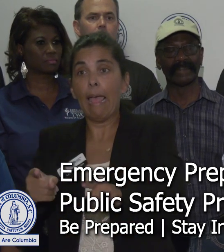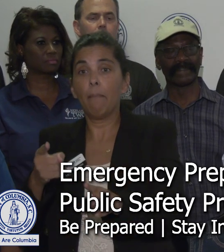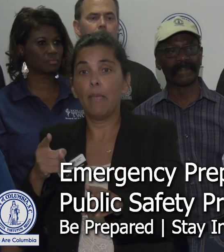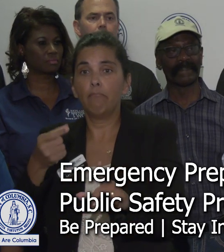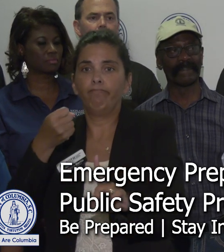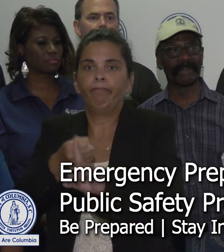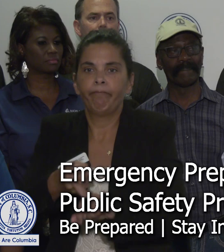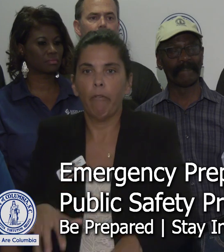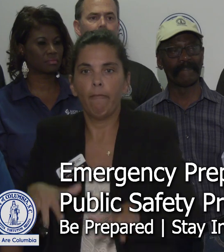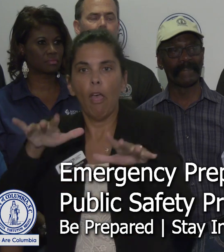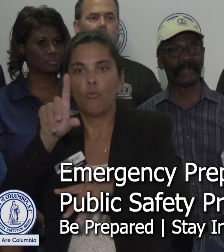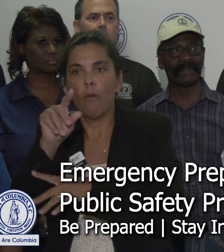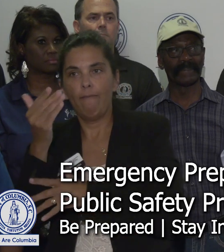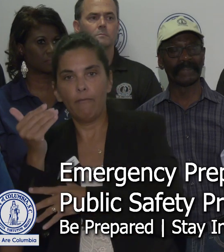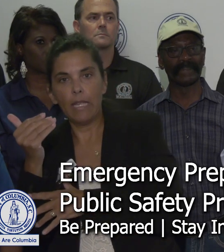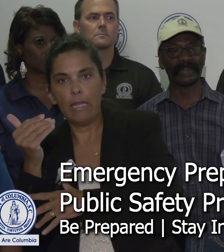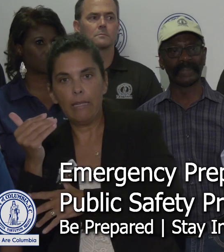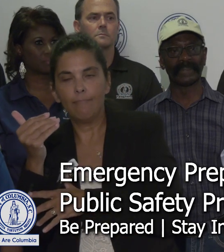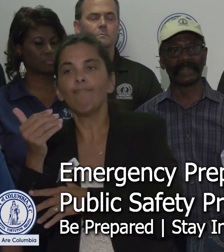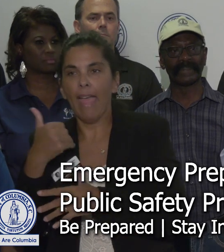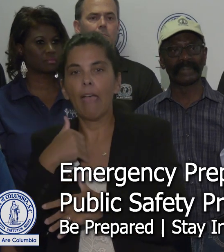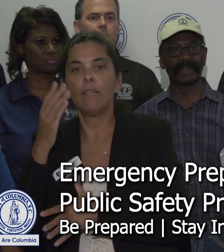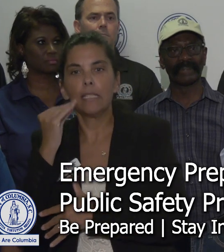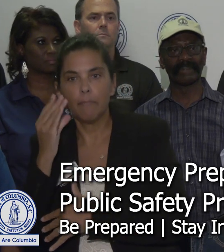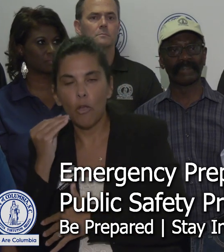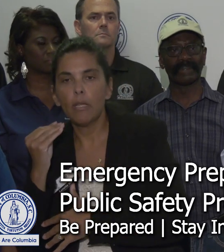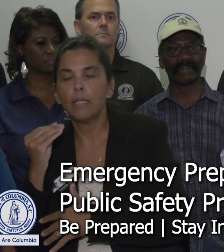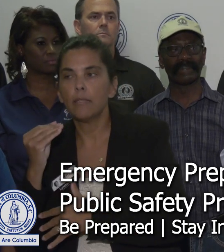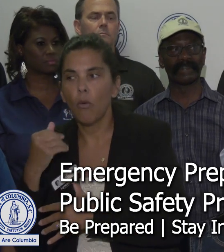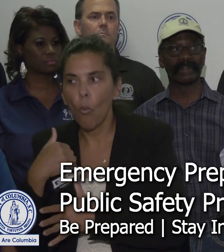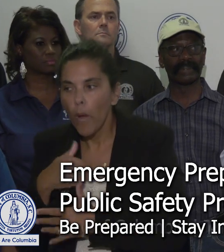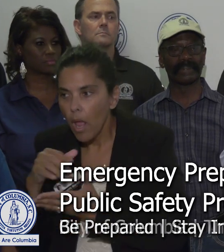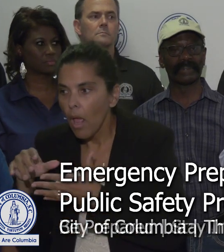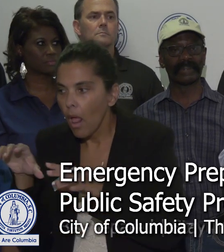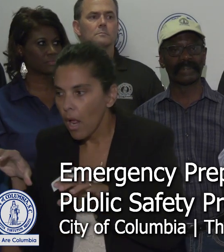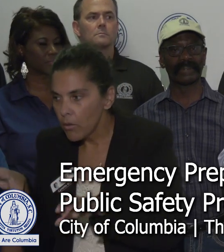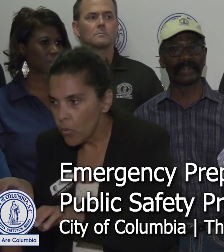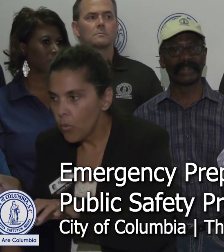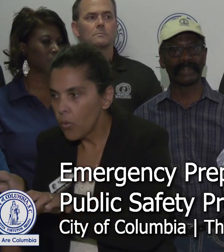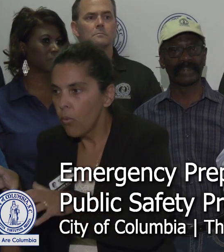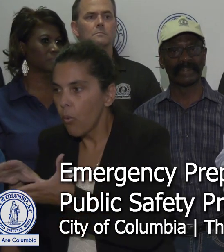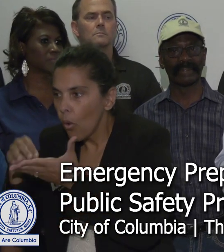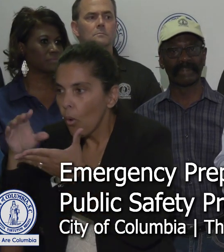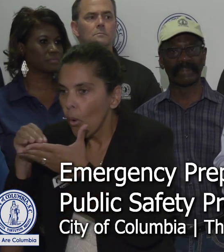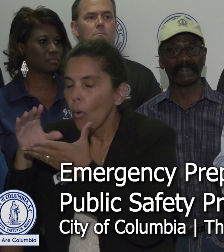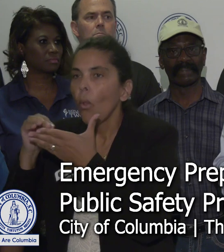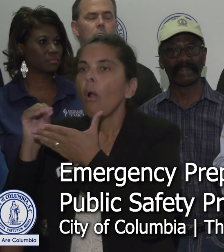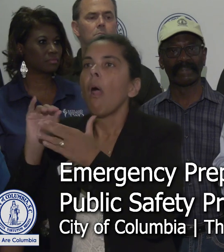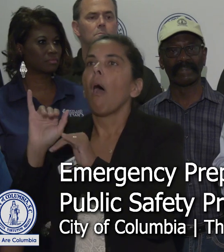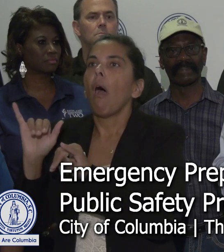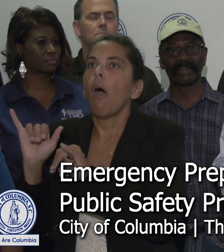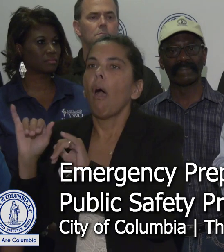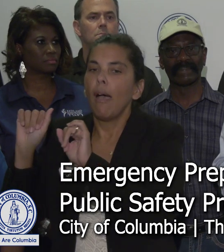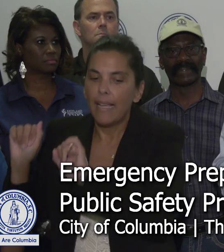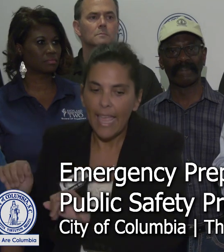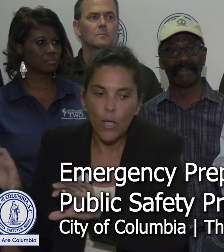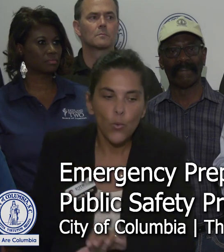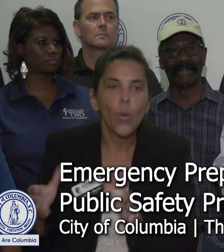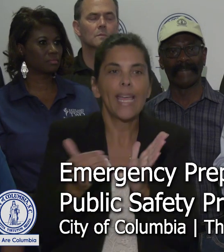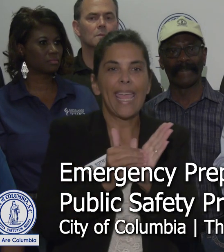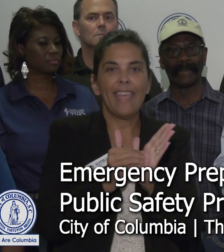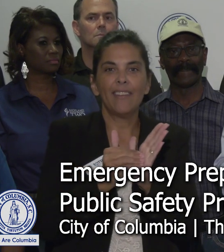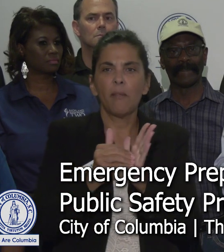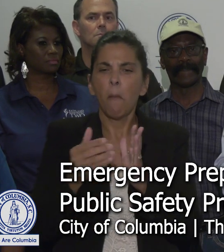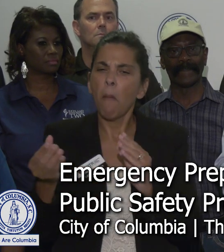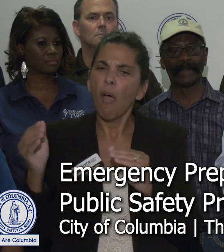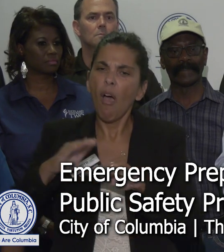working together, the value of experience is obviously, hopefully you take something away from it. Experience can be a painful teacher. Seeing over 500 roads washed